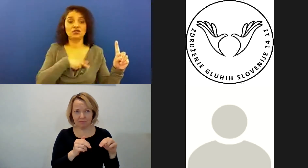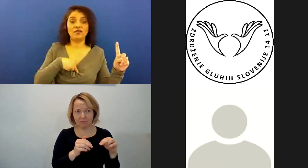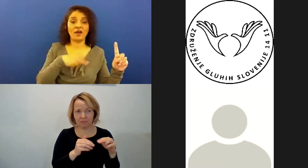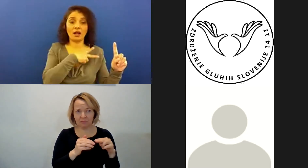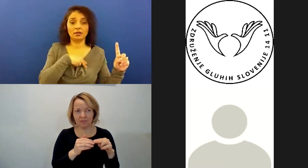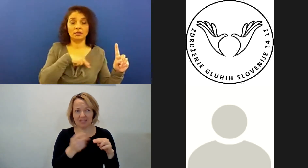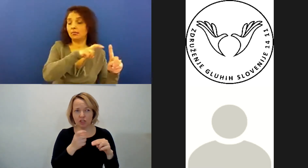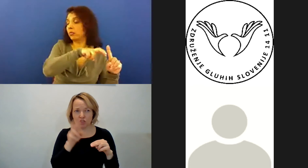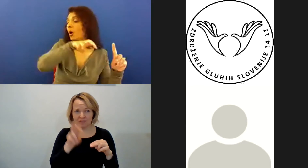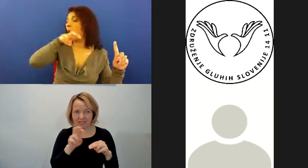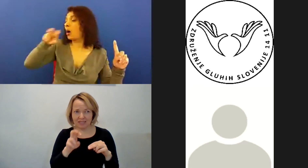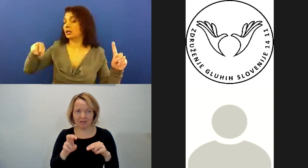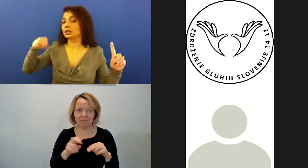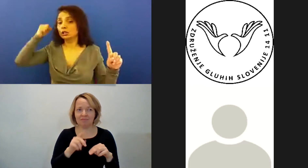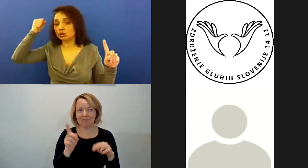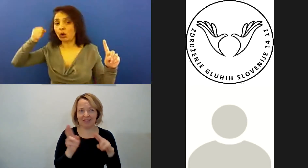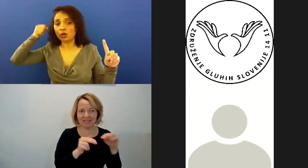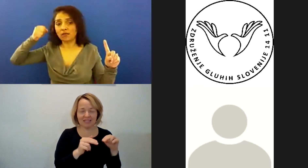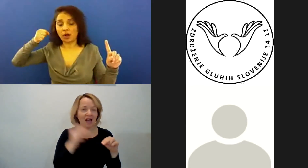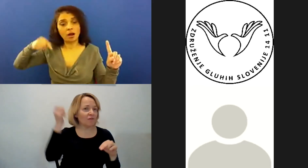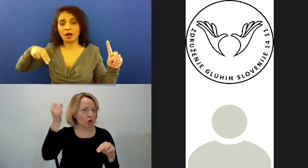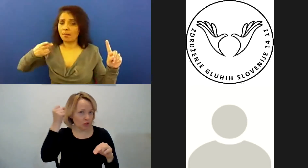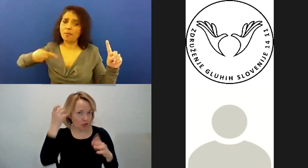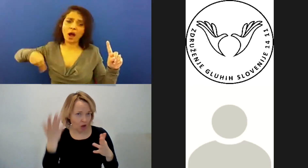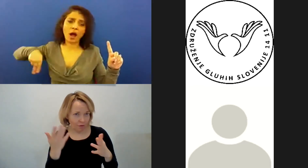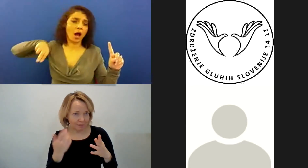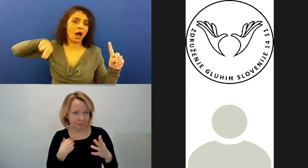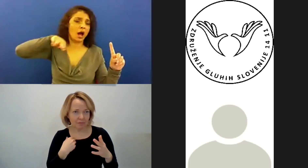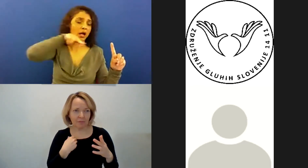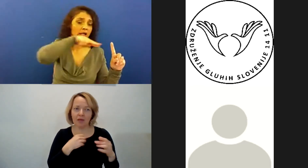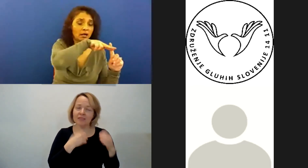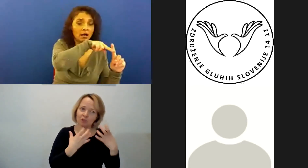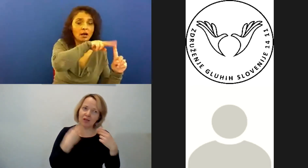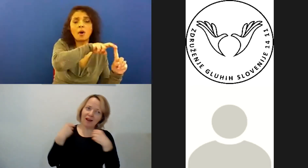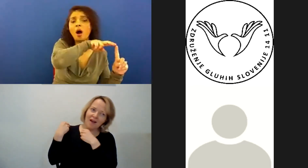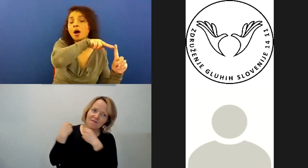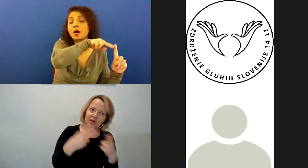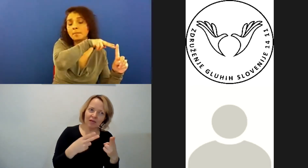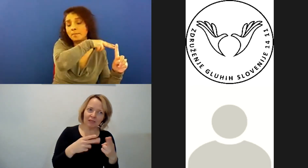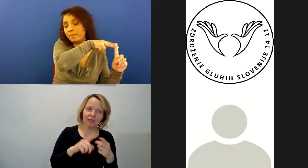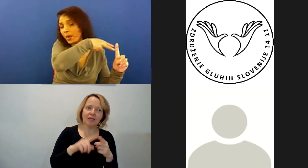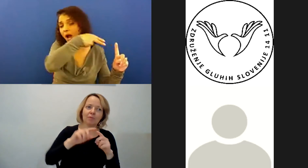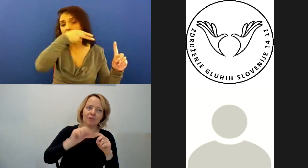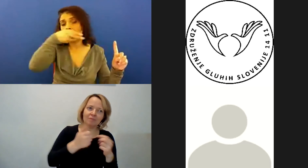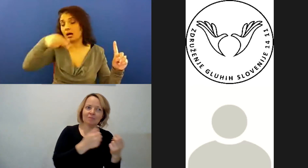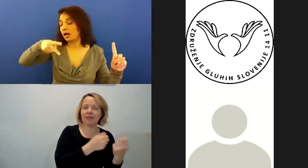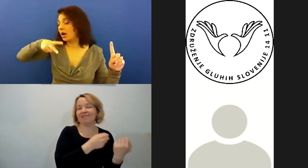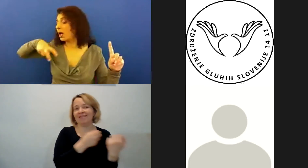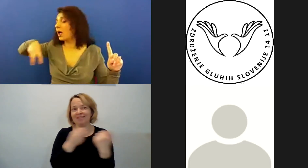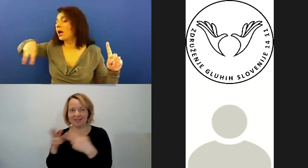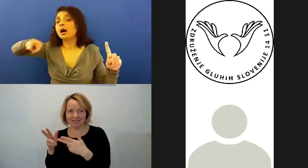and 3 months, I was deported and sent back to Kosovo from Switzerland, all the way back to where I came